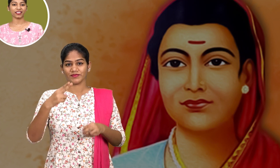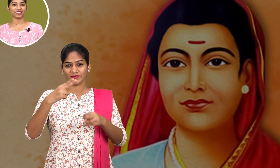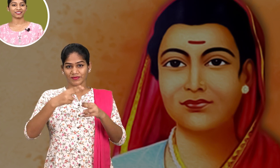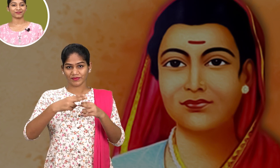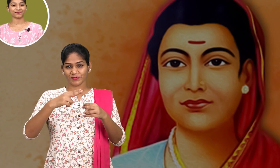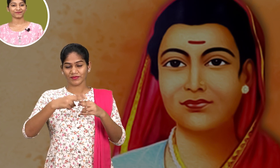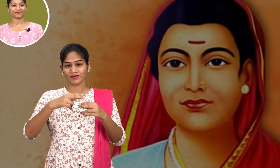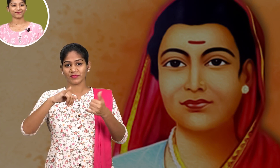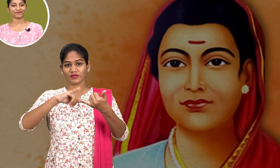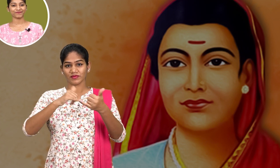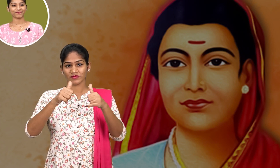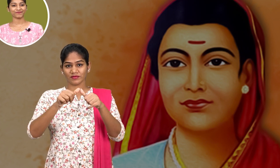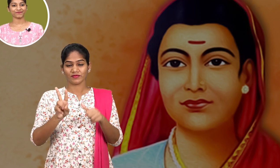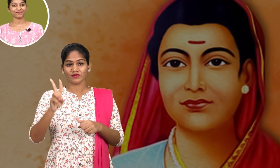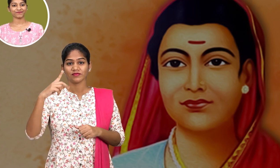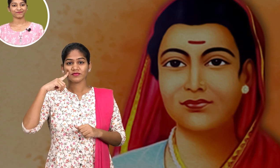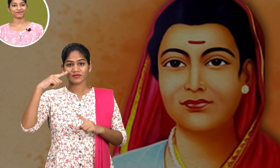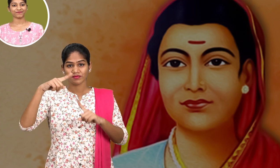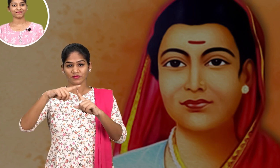Savitribai Phule.